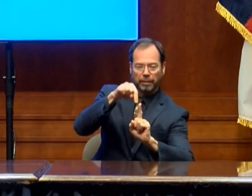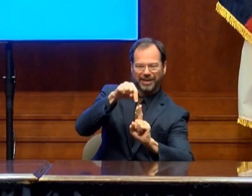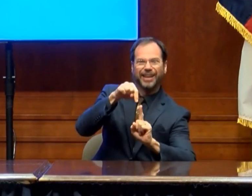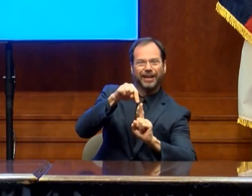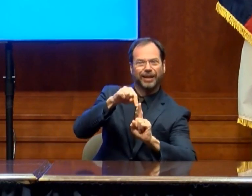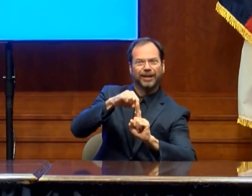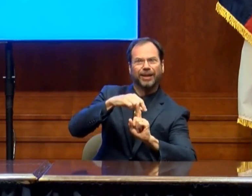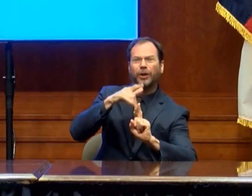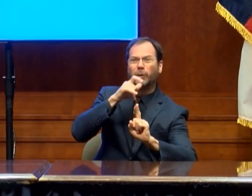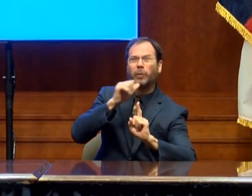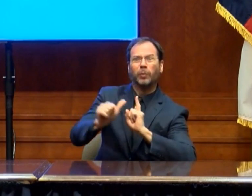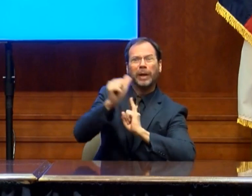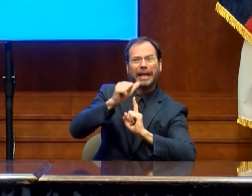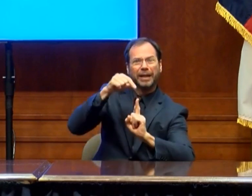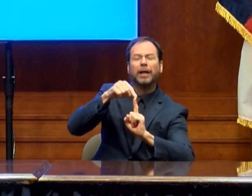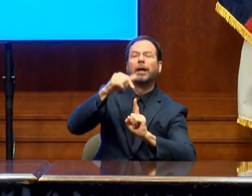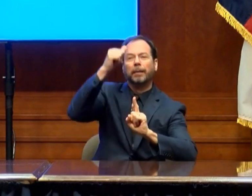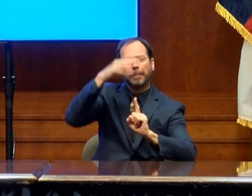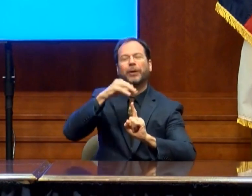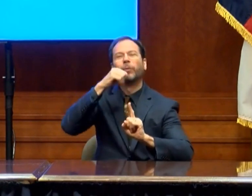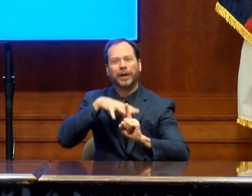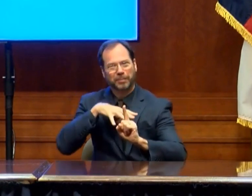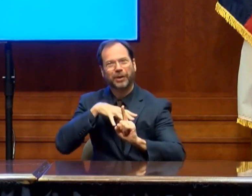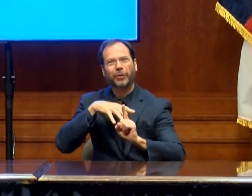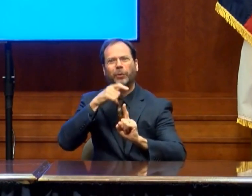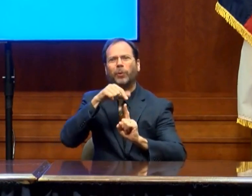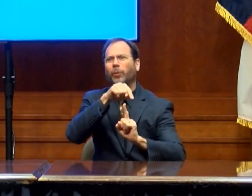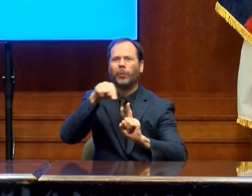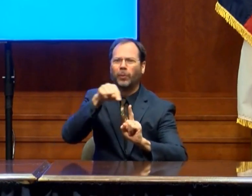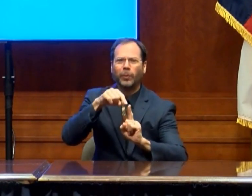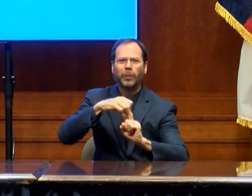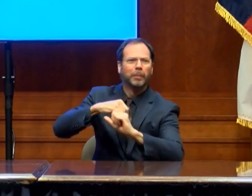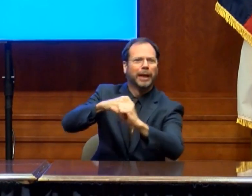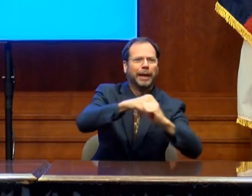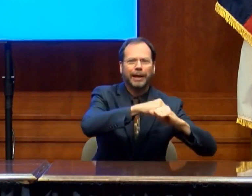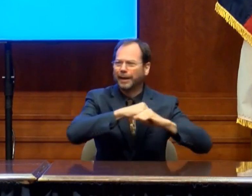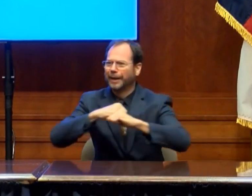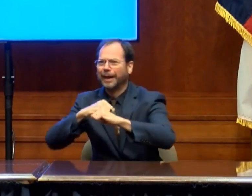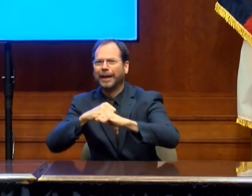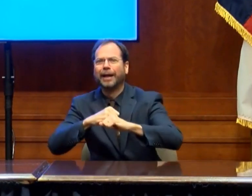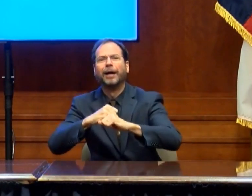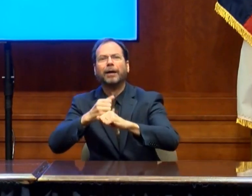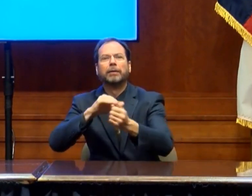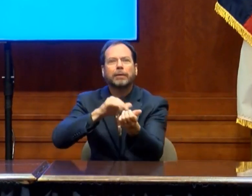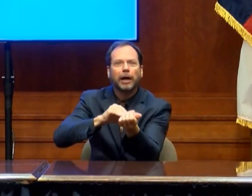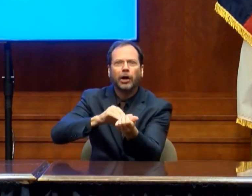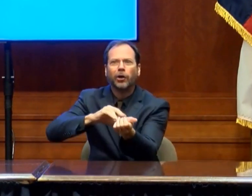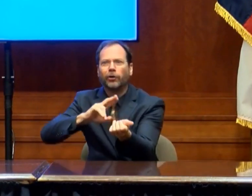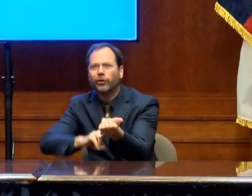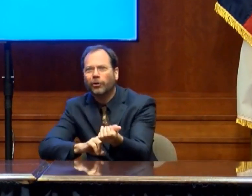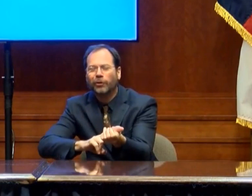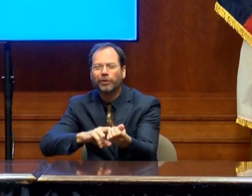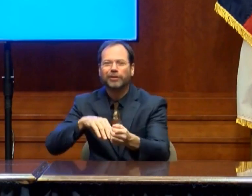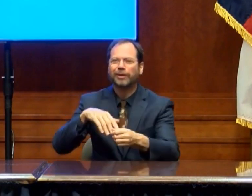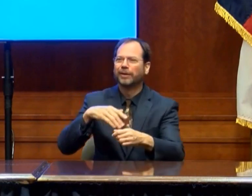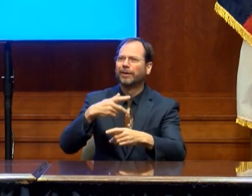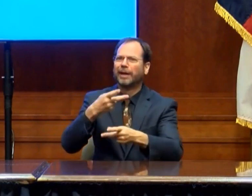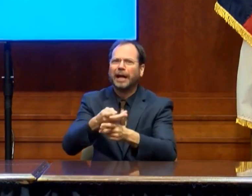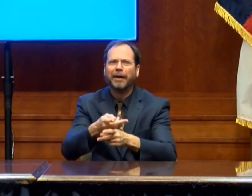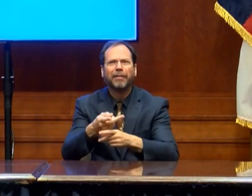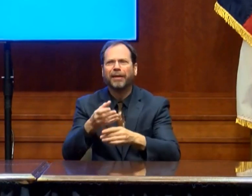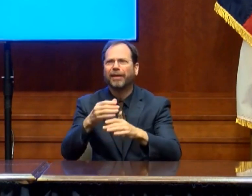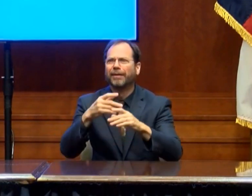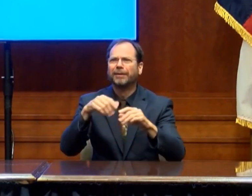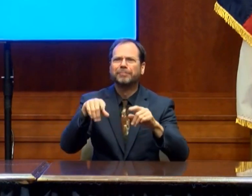on the line are the men and women on the front line of providing health care, our nurses,